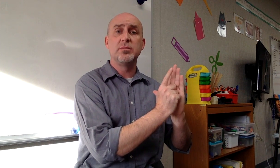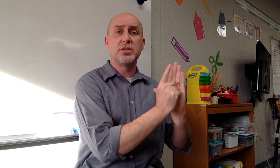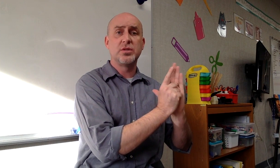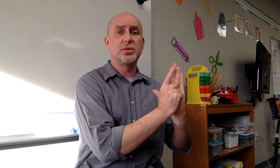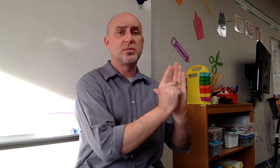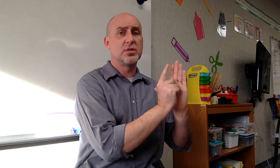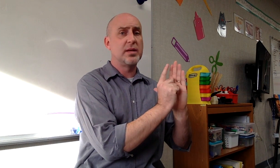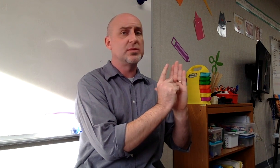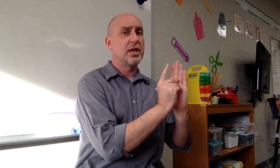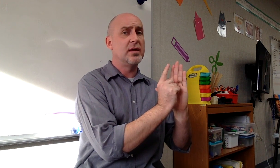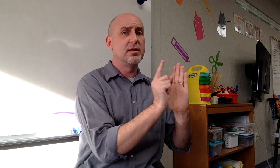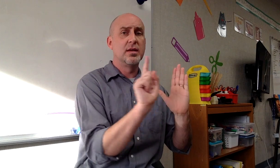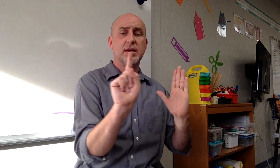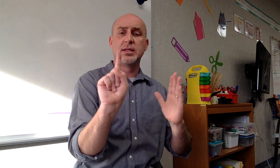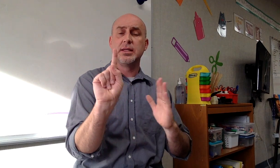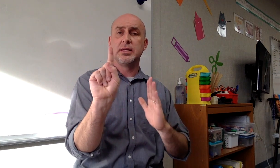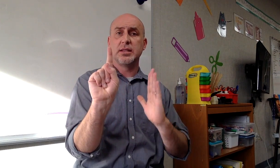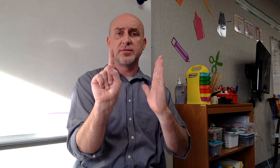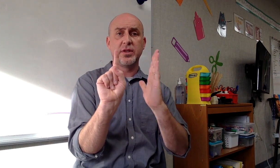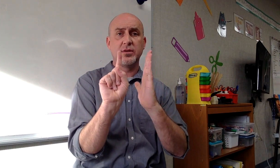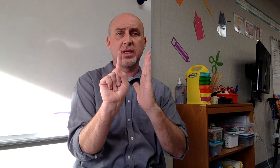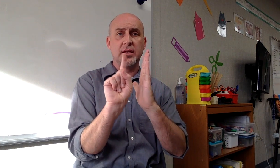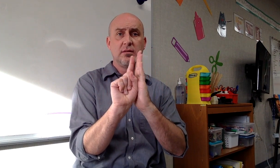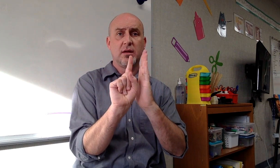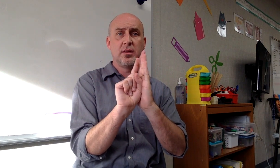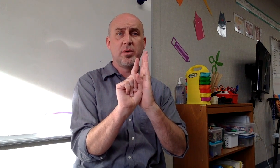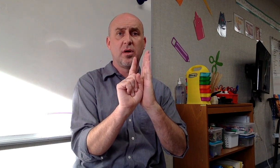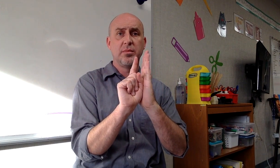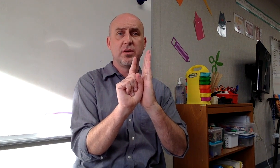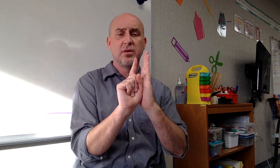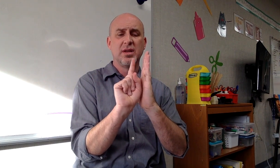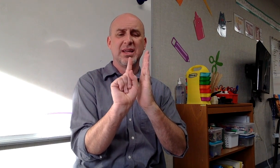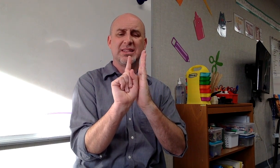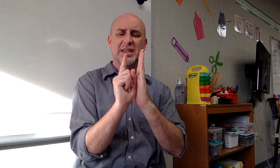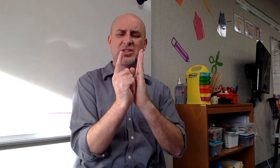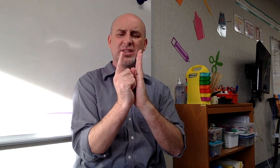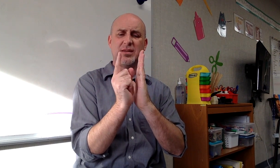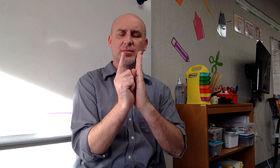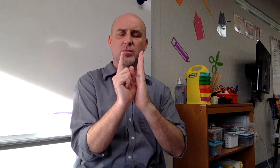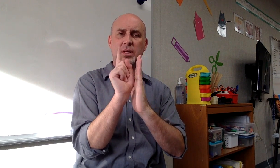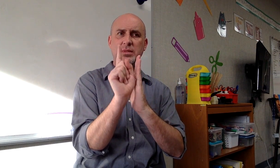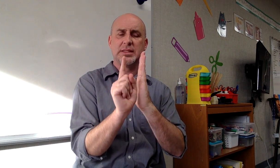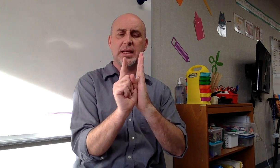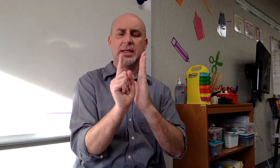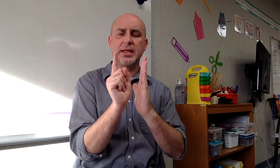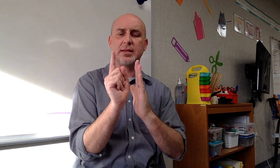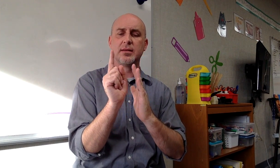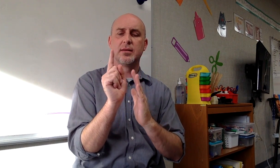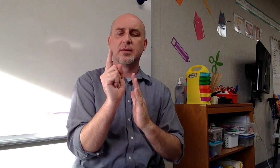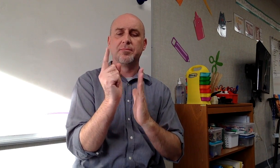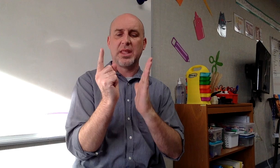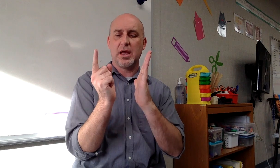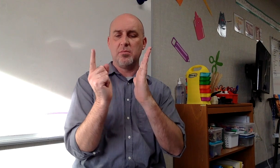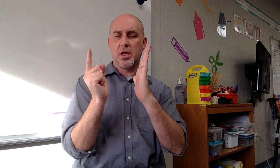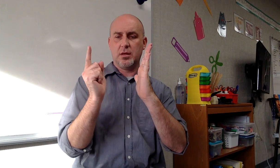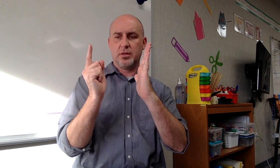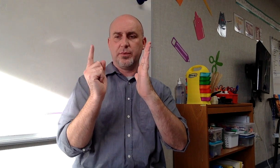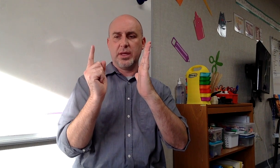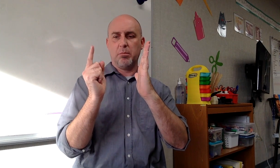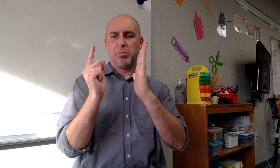to show it some more times, okay? Index finger again on the palm here. It's actually, when I'm signing it, I'm not doing it